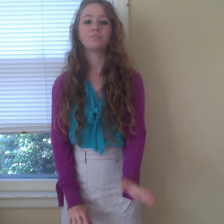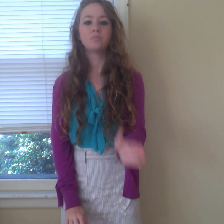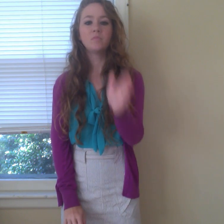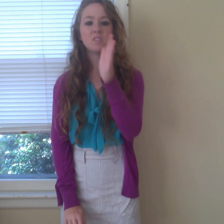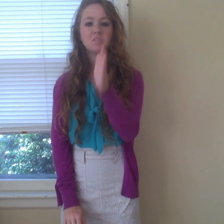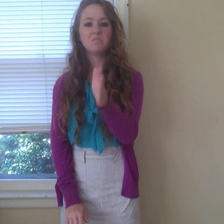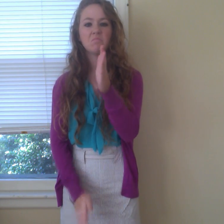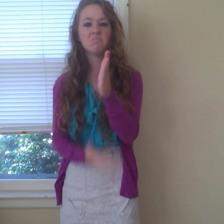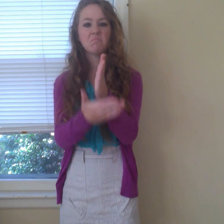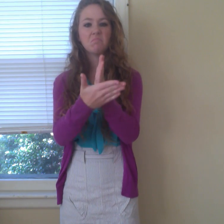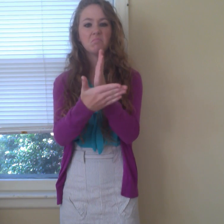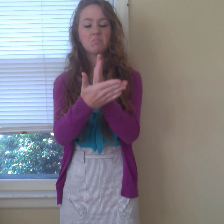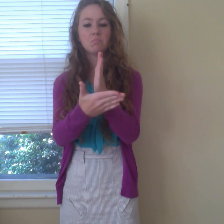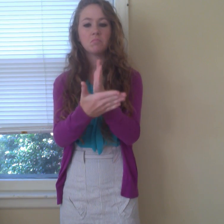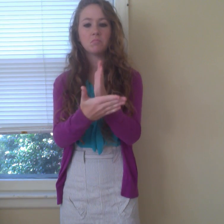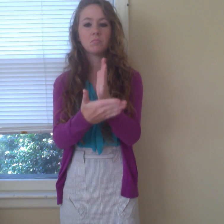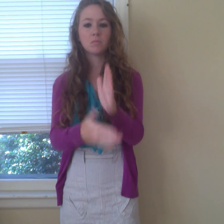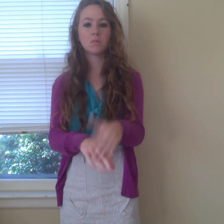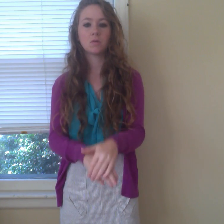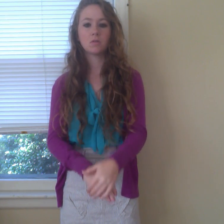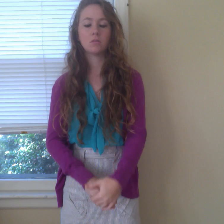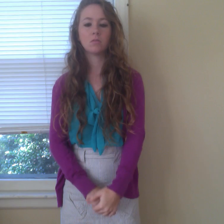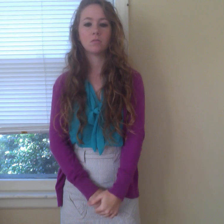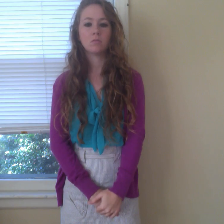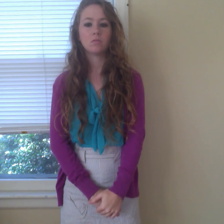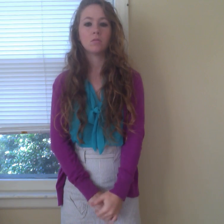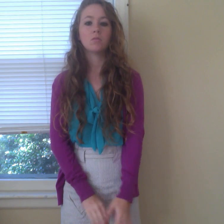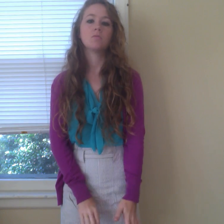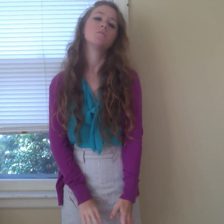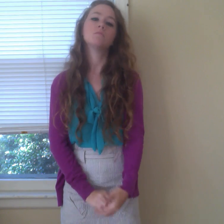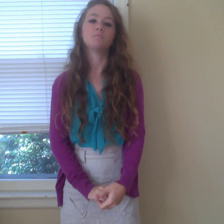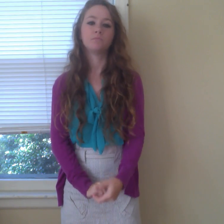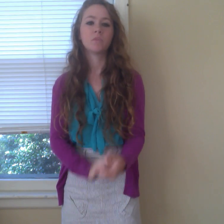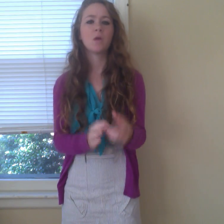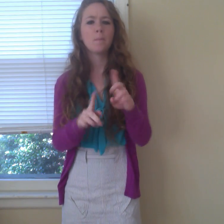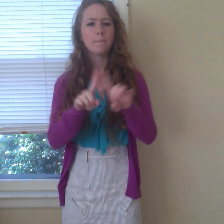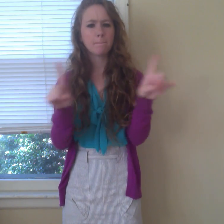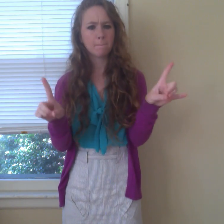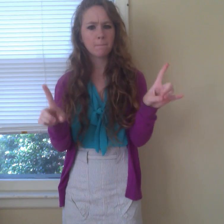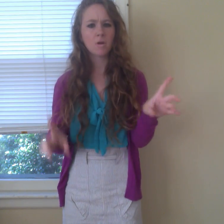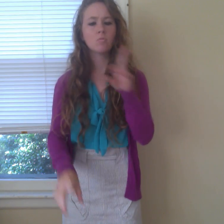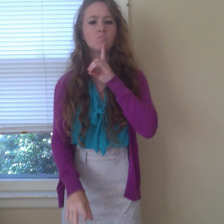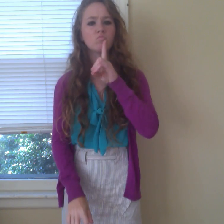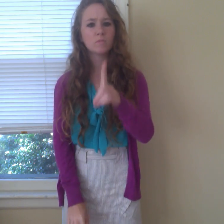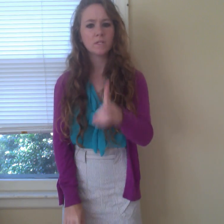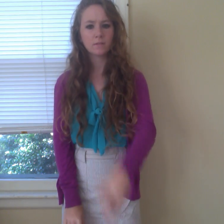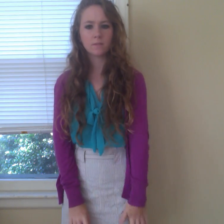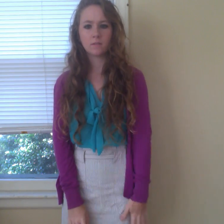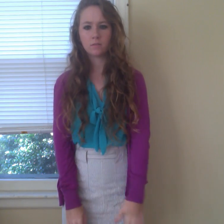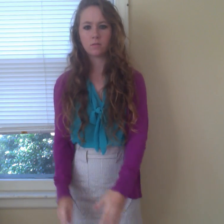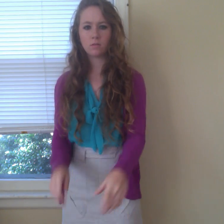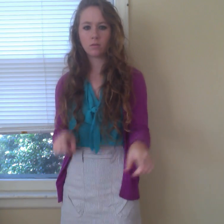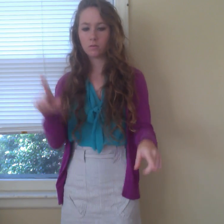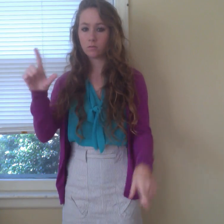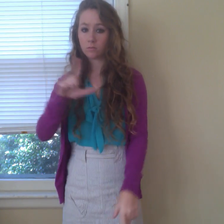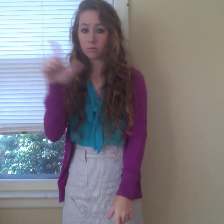there is no government. The extreme left features total government under such labels as communism, socialism,